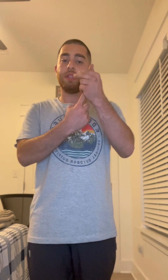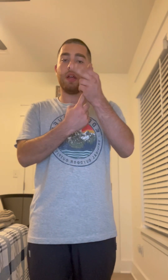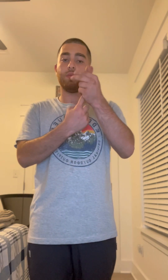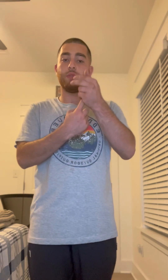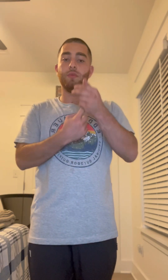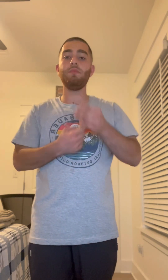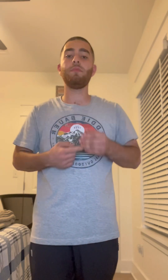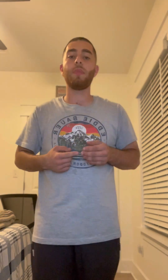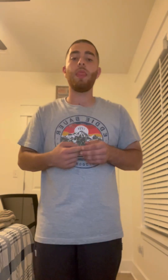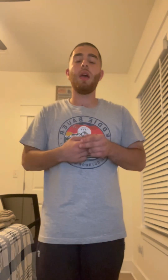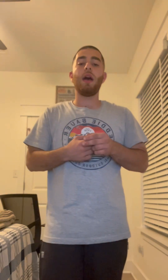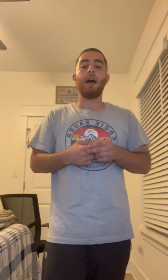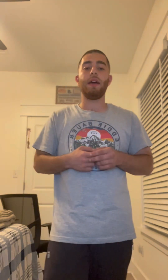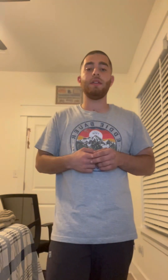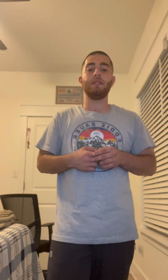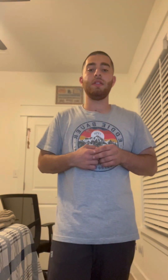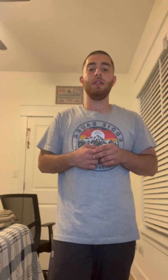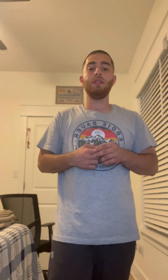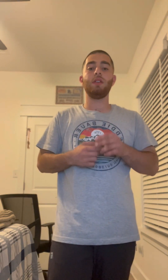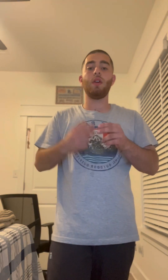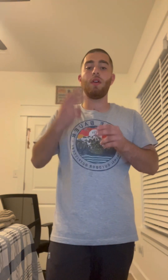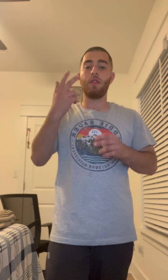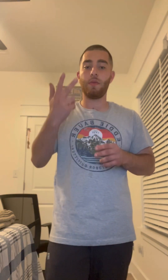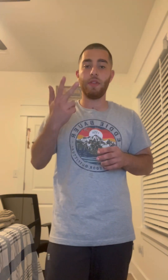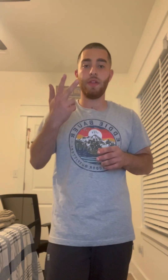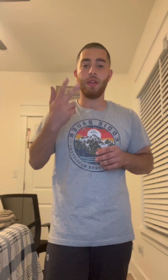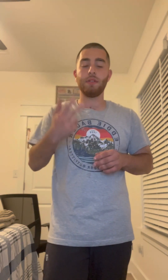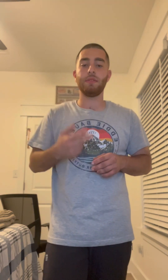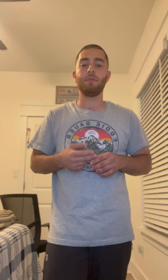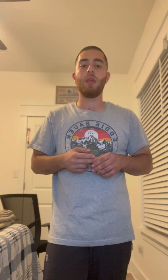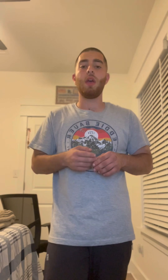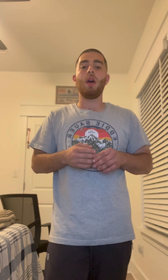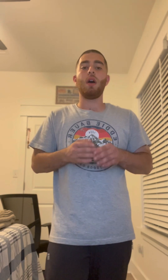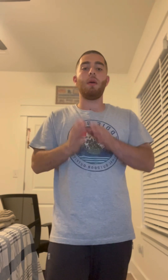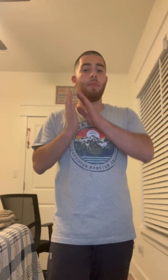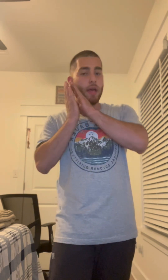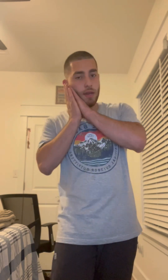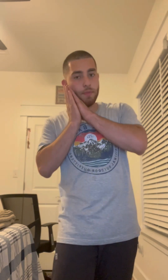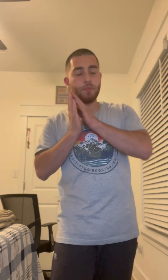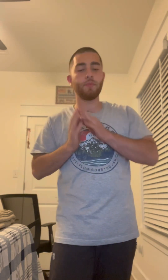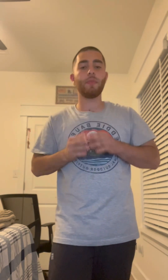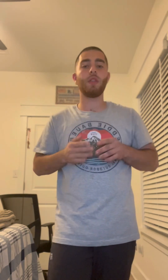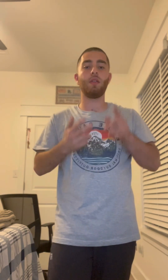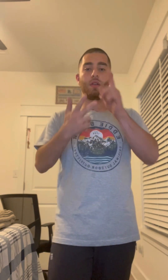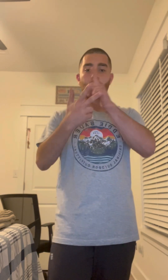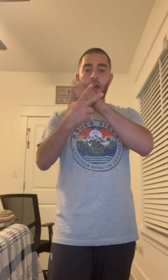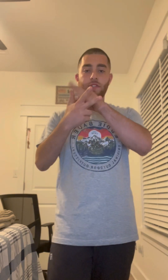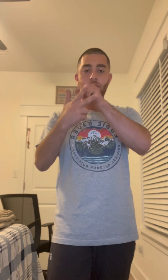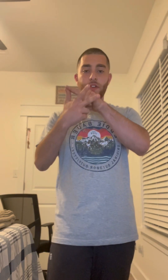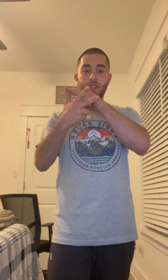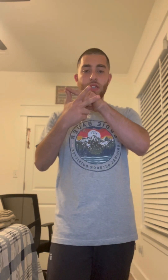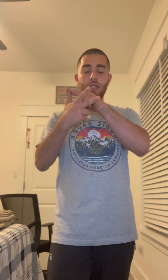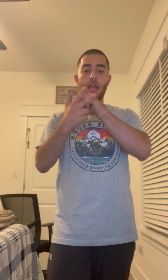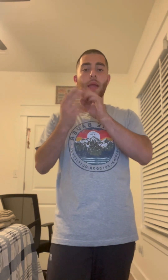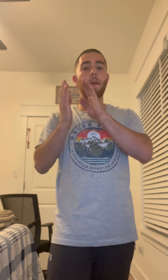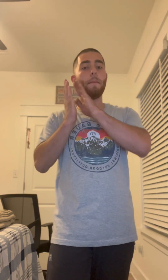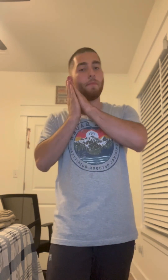hotel room has these 3 things. A bed, I have to first indicate